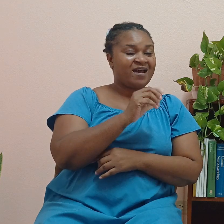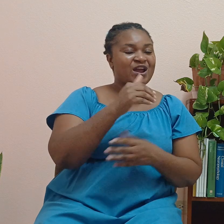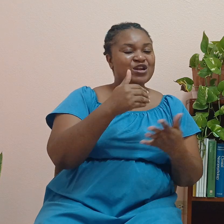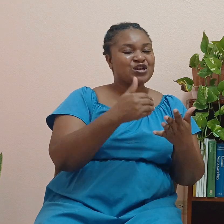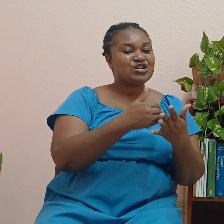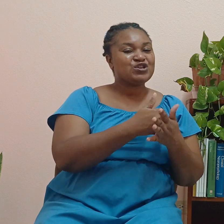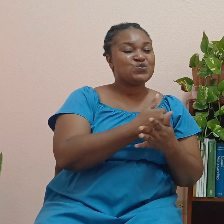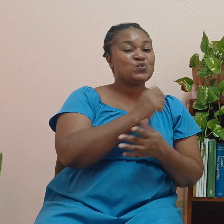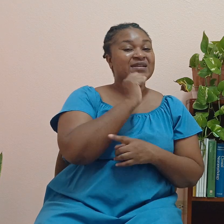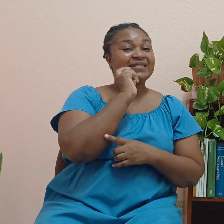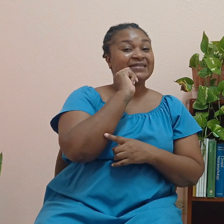Testament.